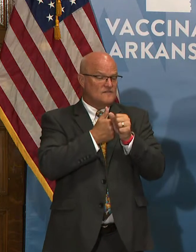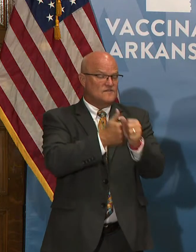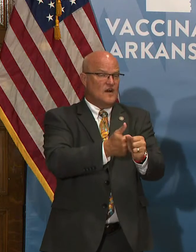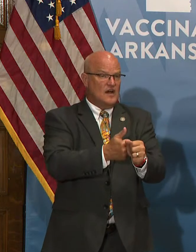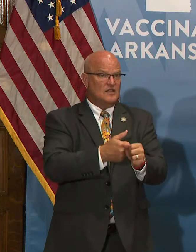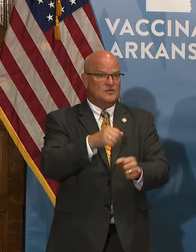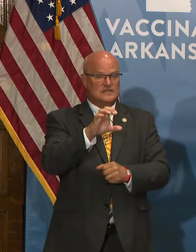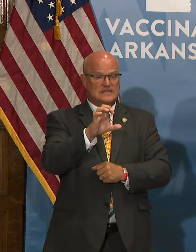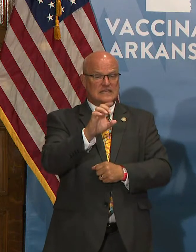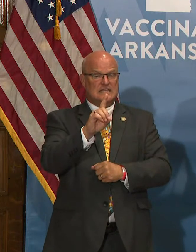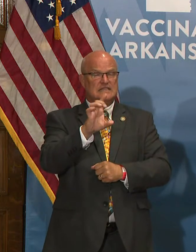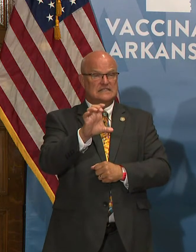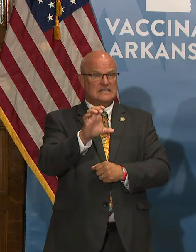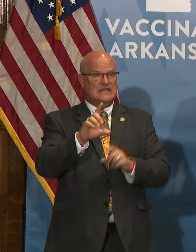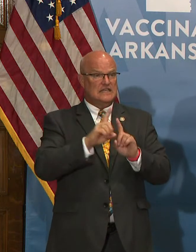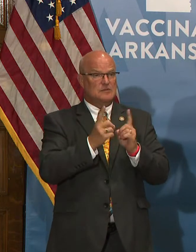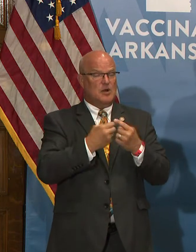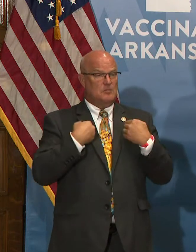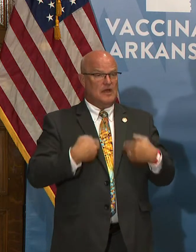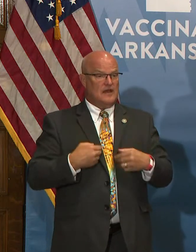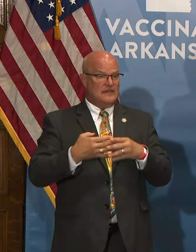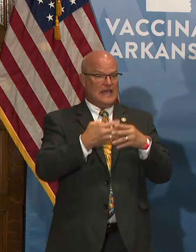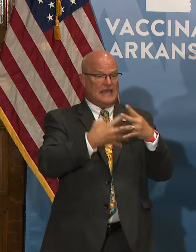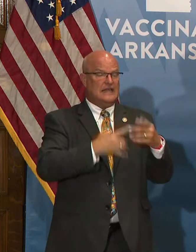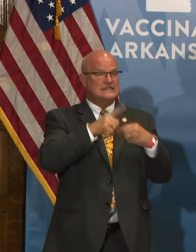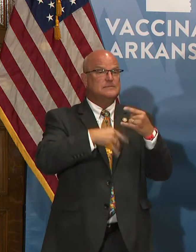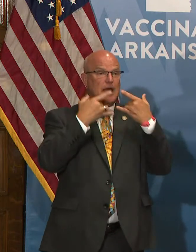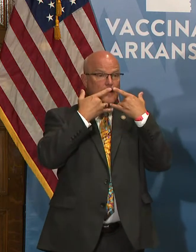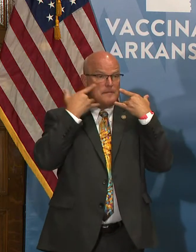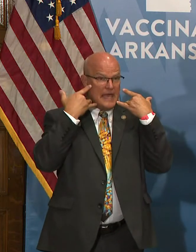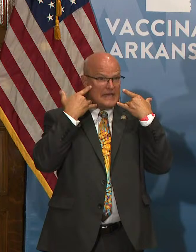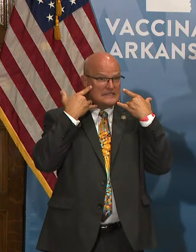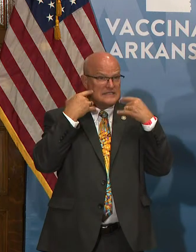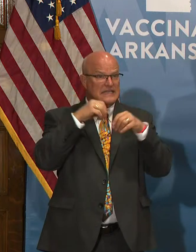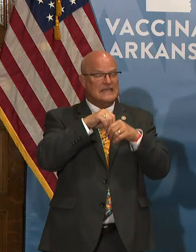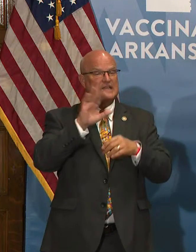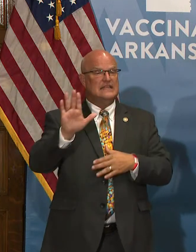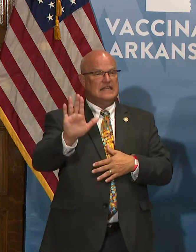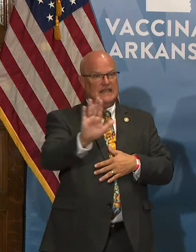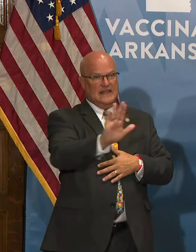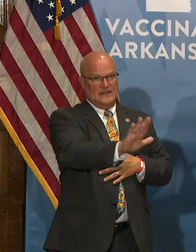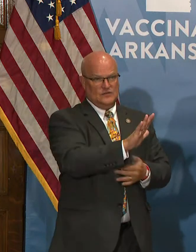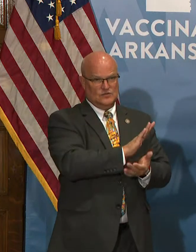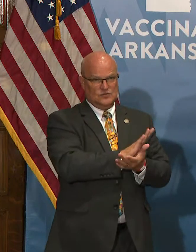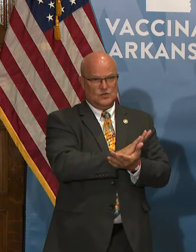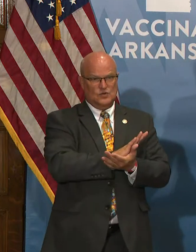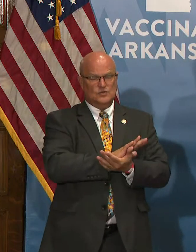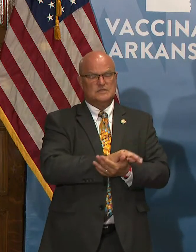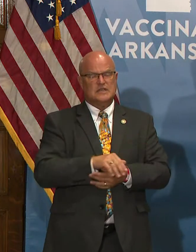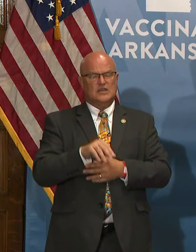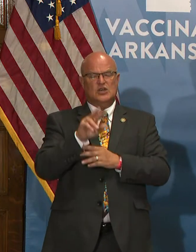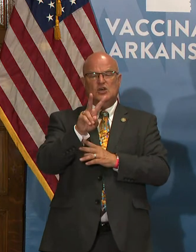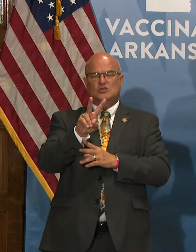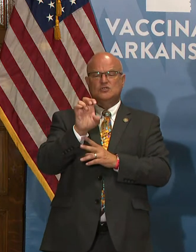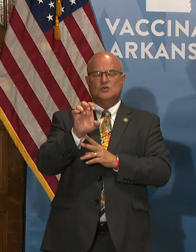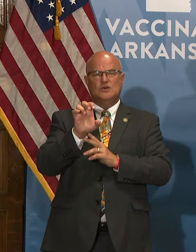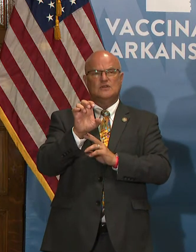the CDC and Department of Health guidelines on masks in the schools. And of the